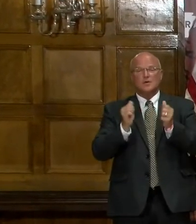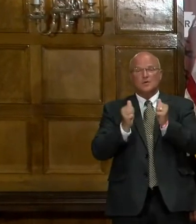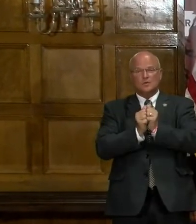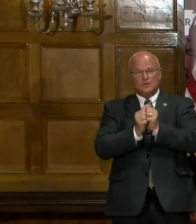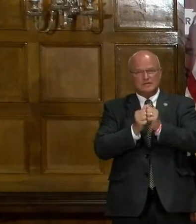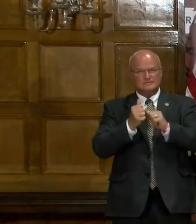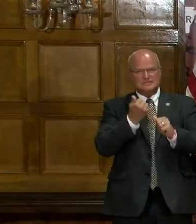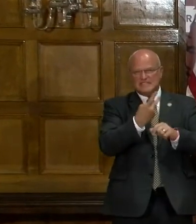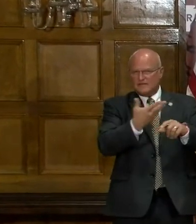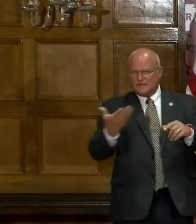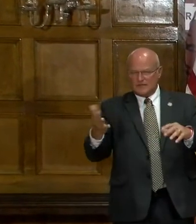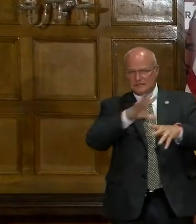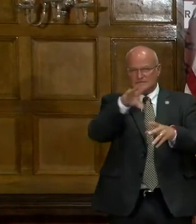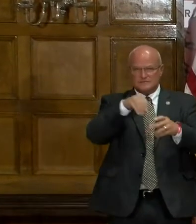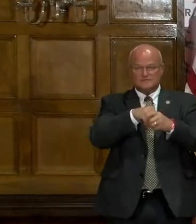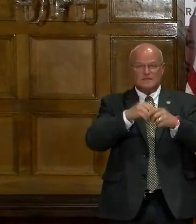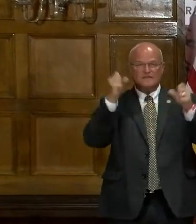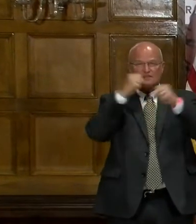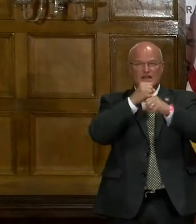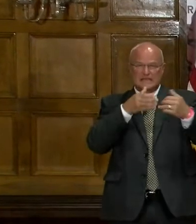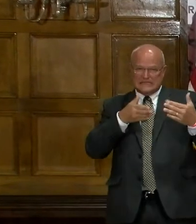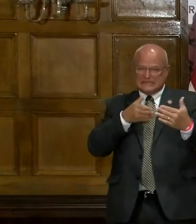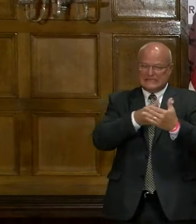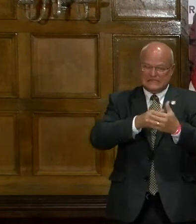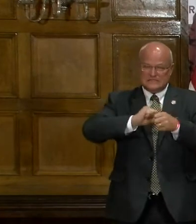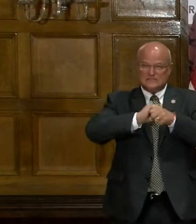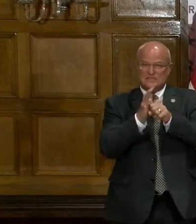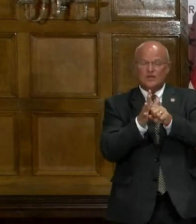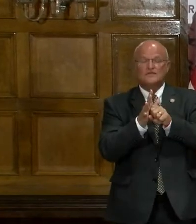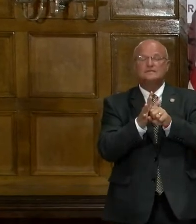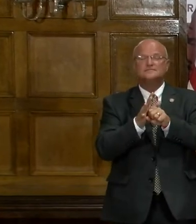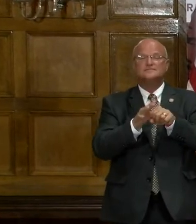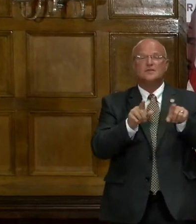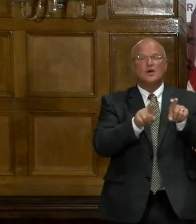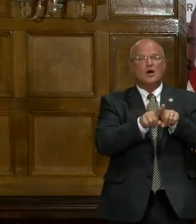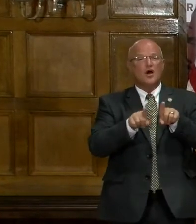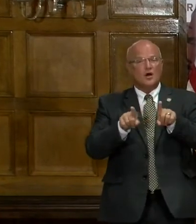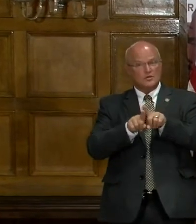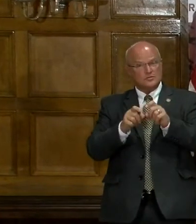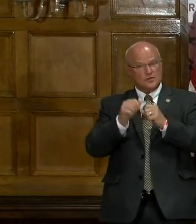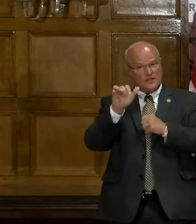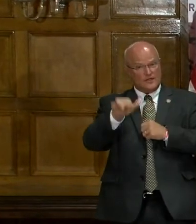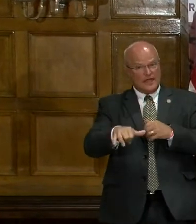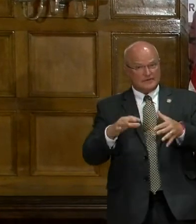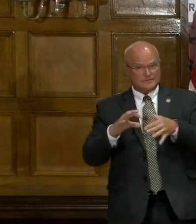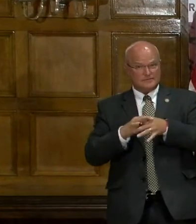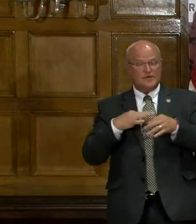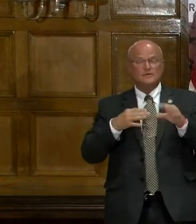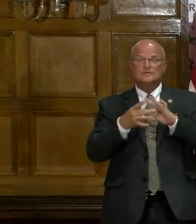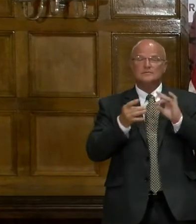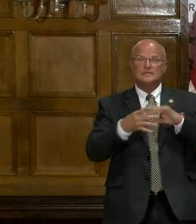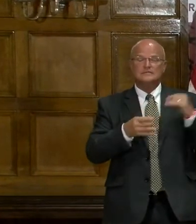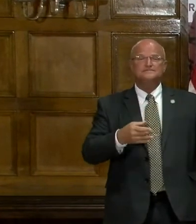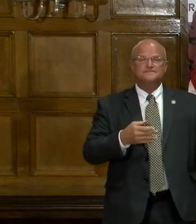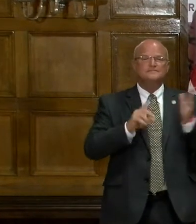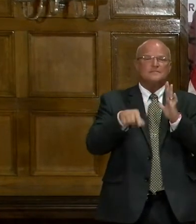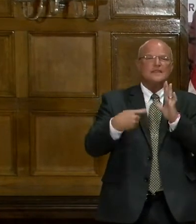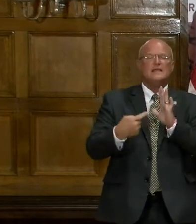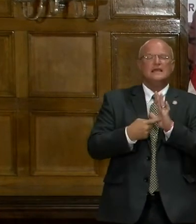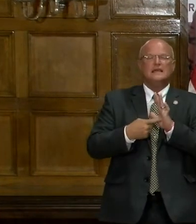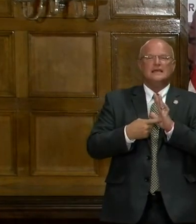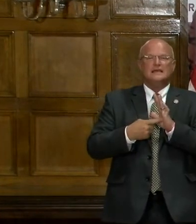number of issues, including fighting COVID. And then I also, in conjunction with that, wanted to mention